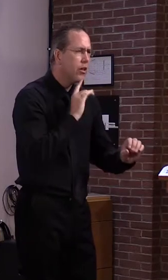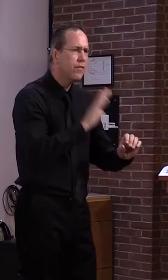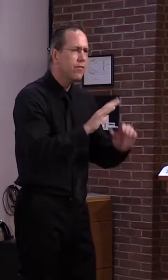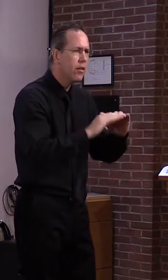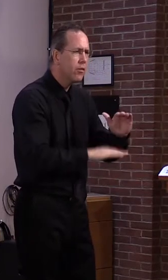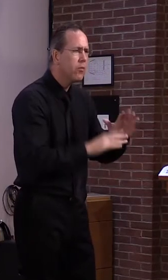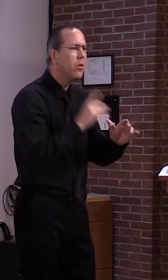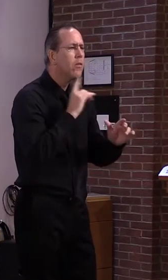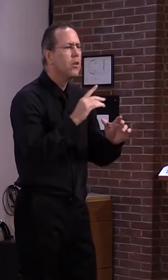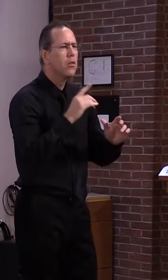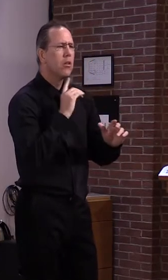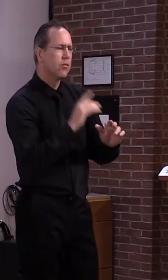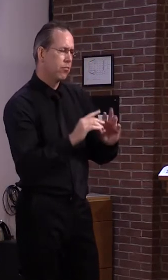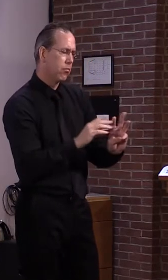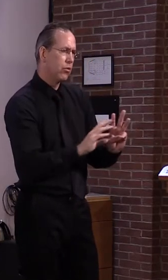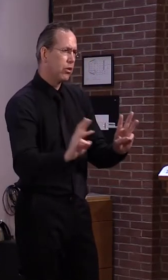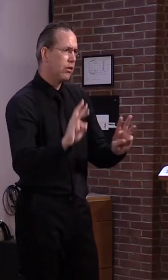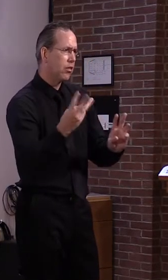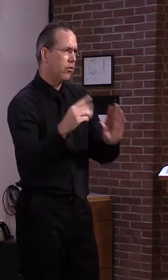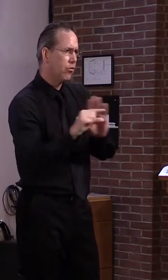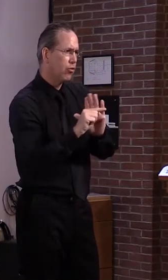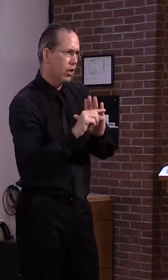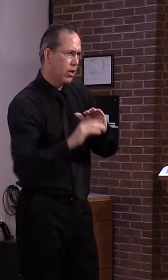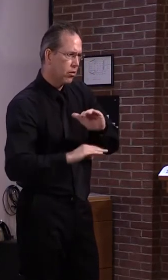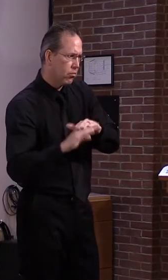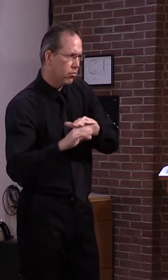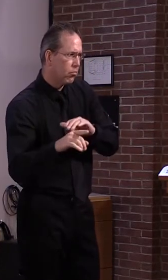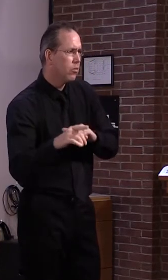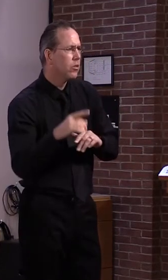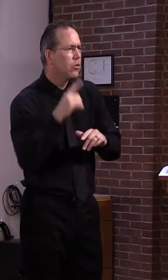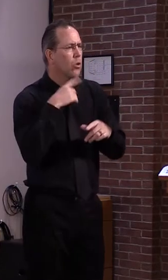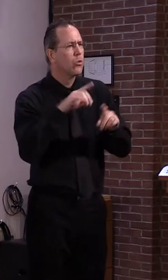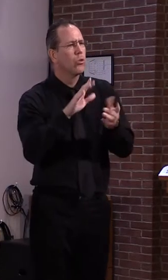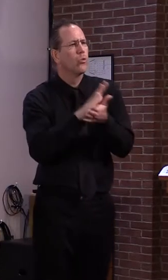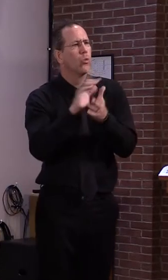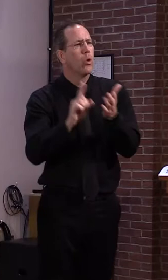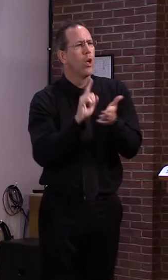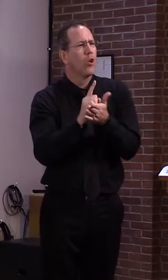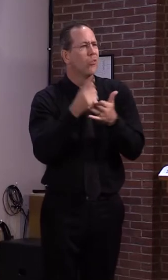times that normally we wouldn't be doing.